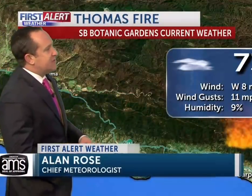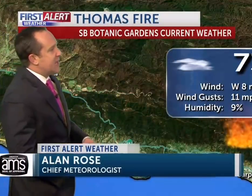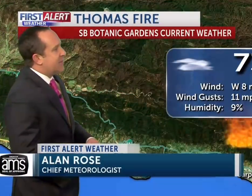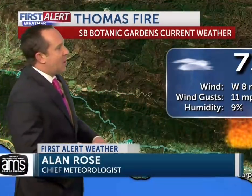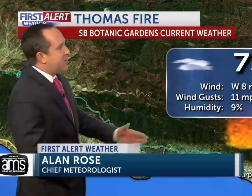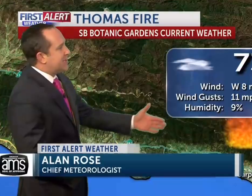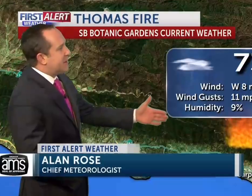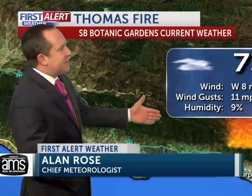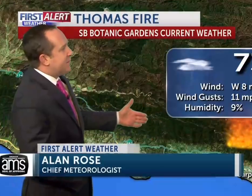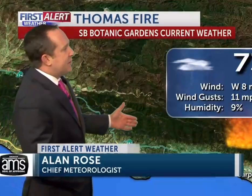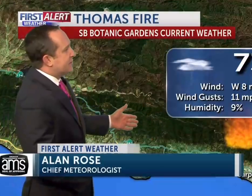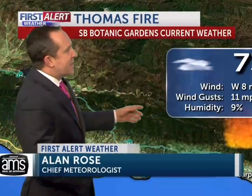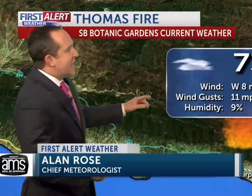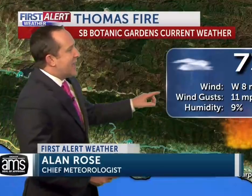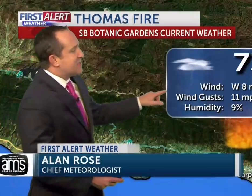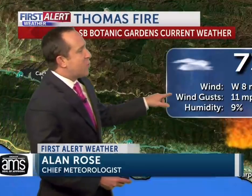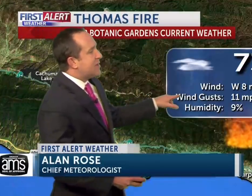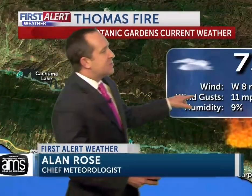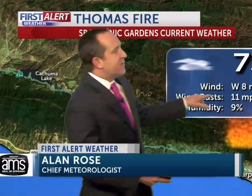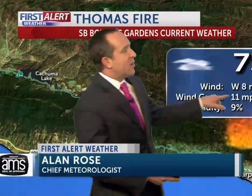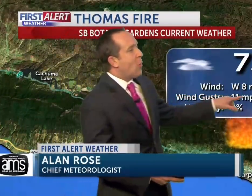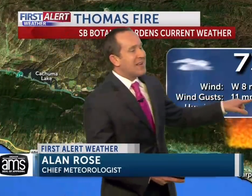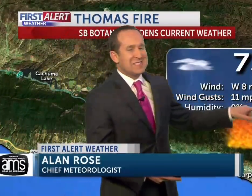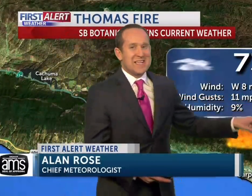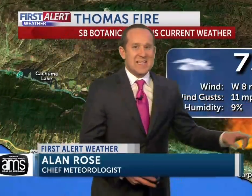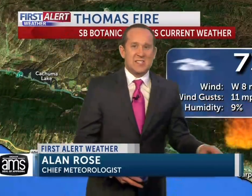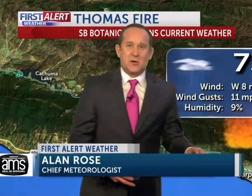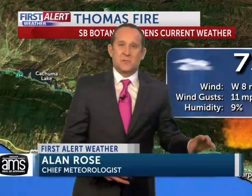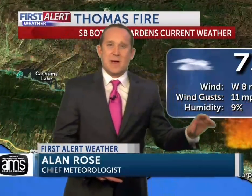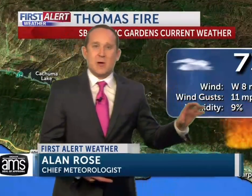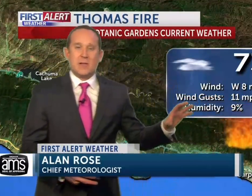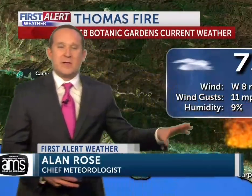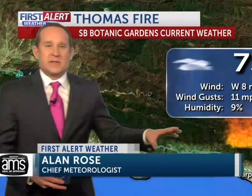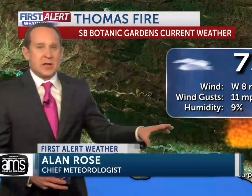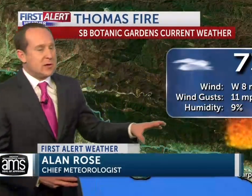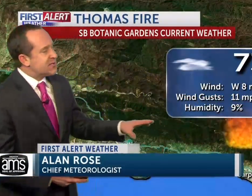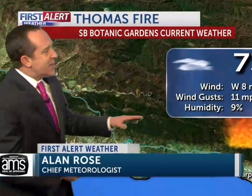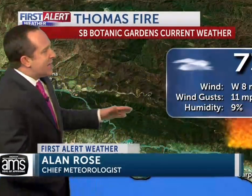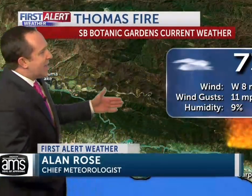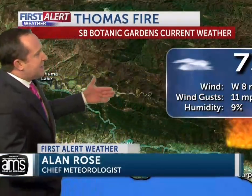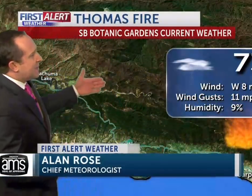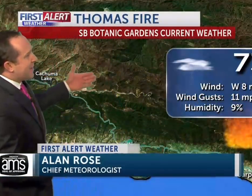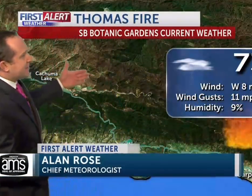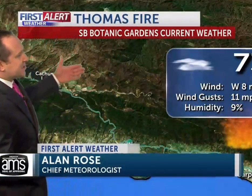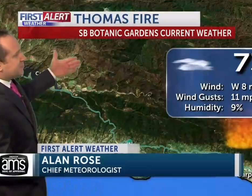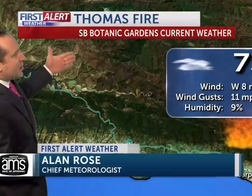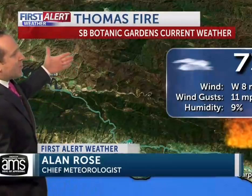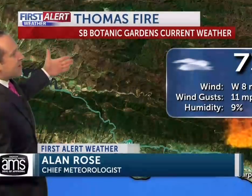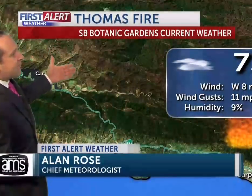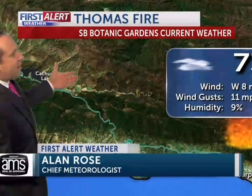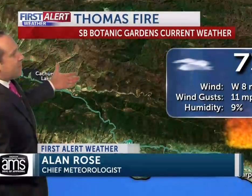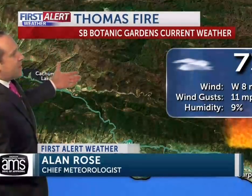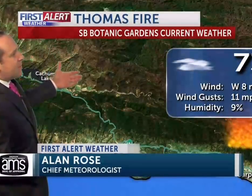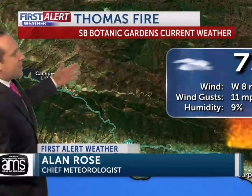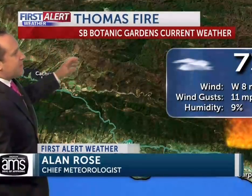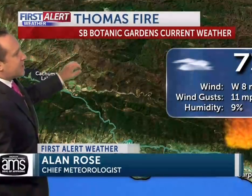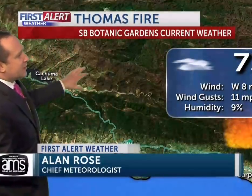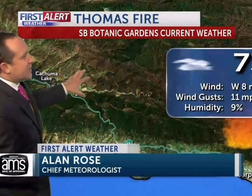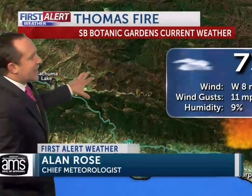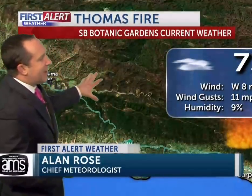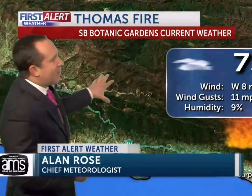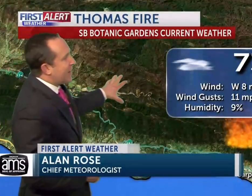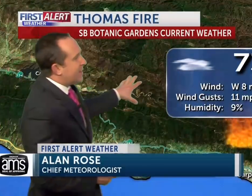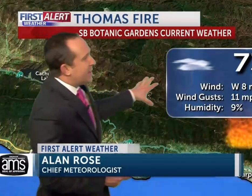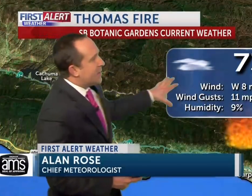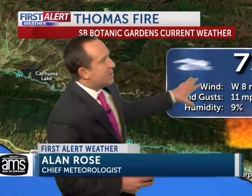Canyon district of Santa Barbara, that's up in the foothills, has winds moving west to east, so it's paralleling the coast. And think about this, it's blowing from maybe